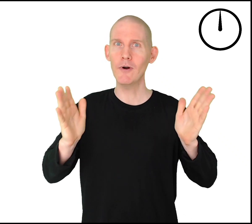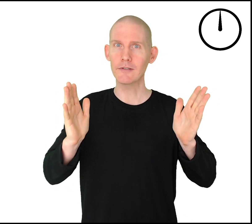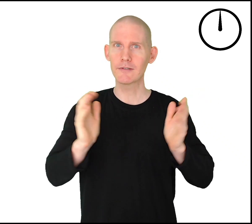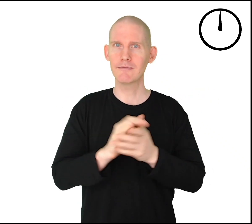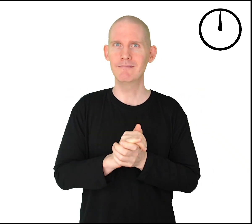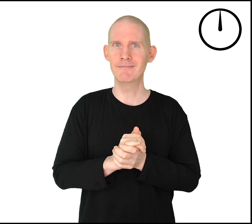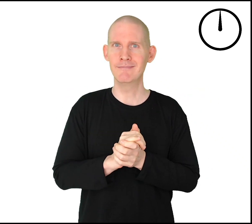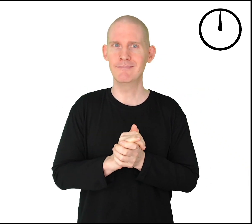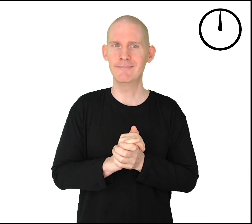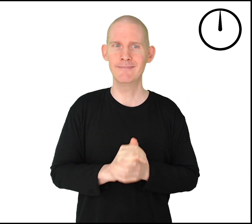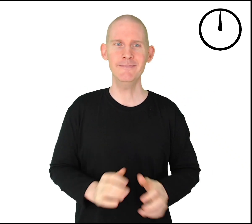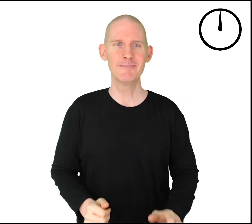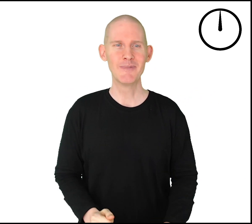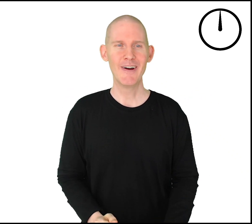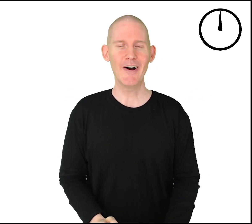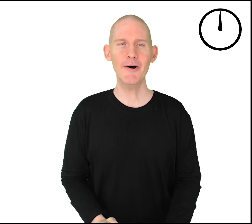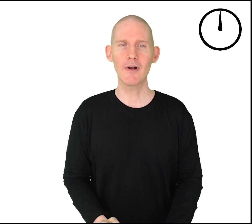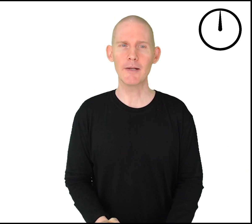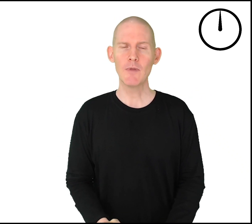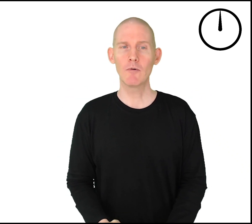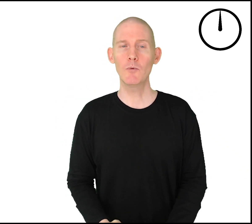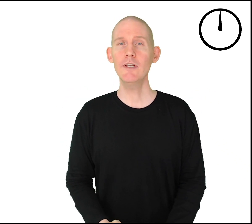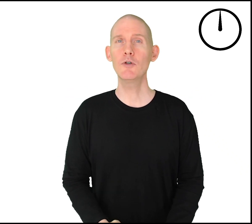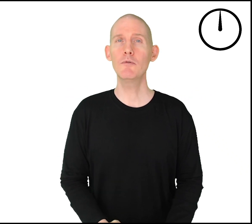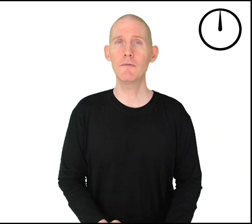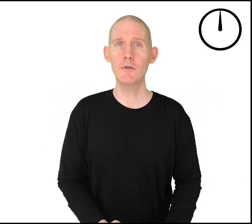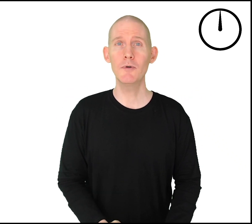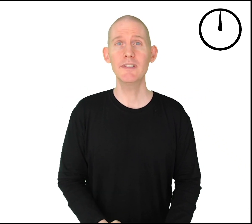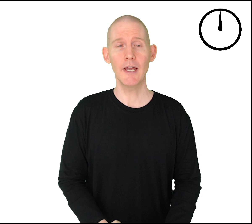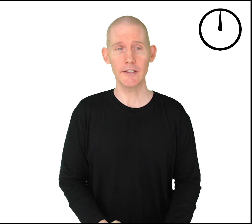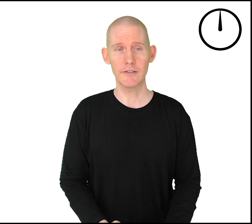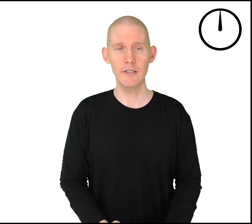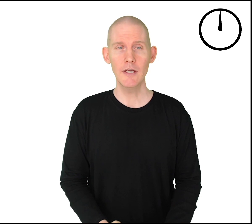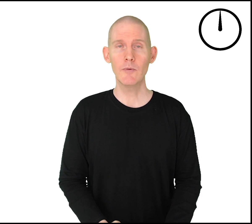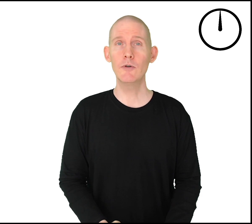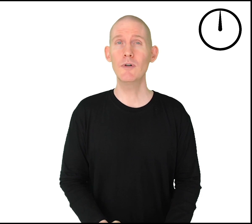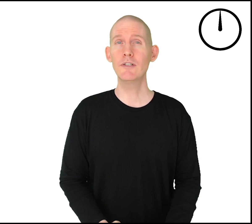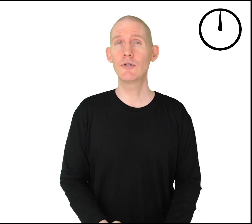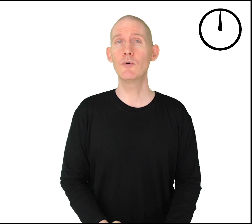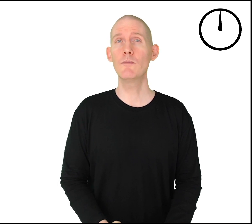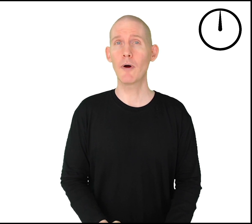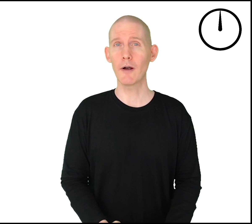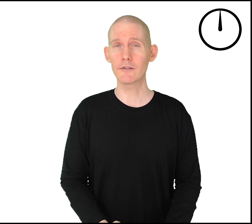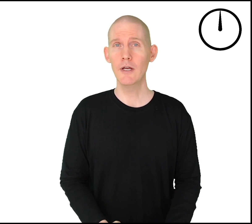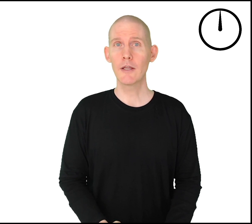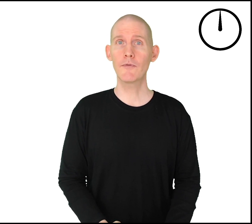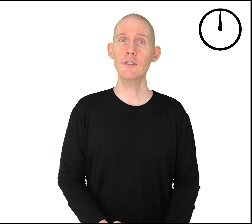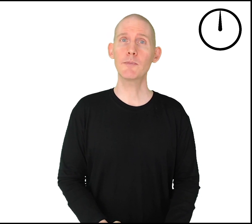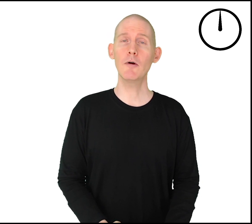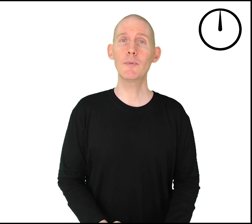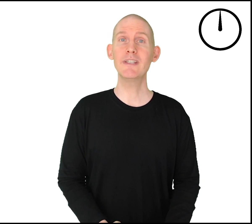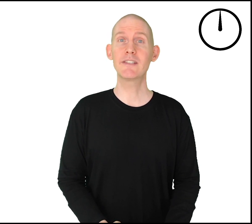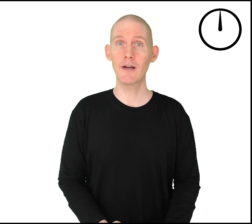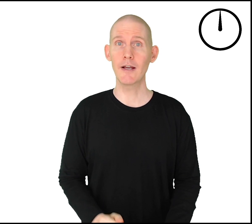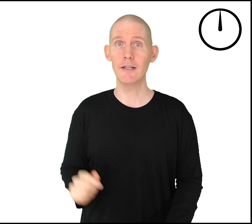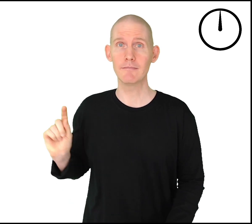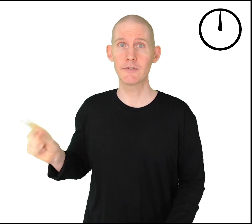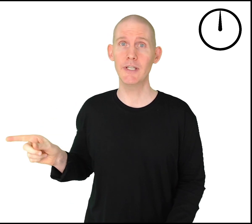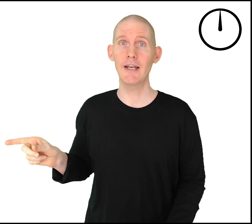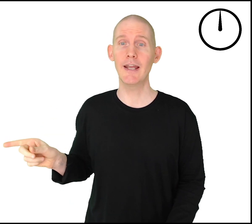course. All right, when we do review and testing, we do it in 2 parts. The first part will be signing. See that hand